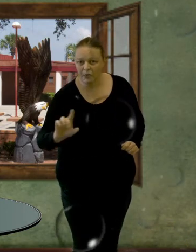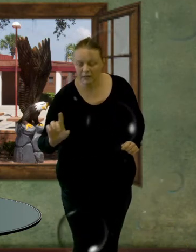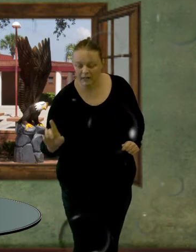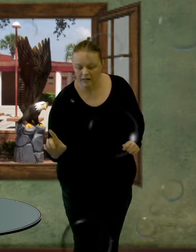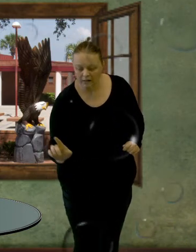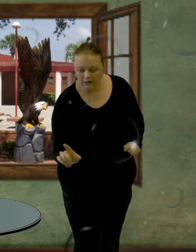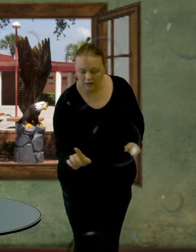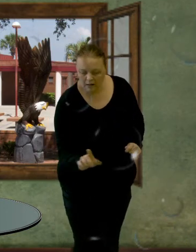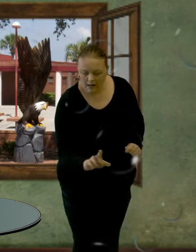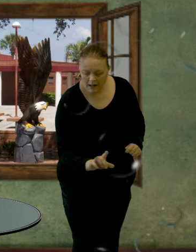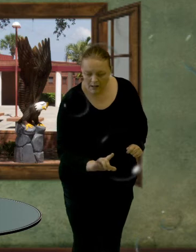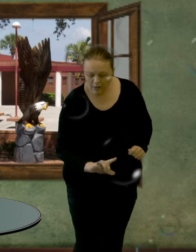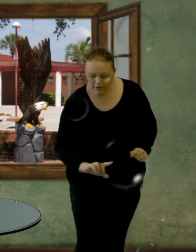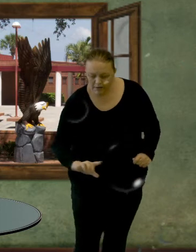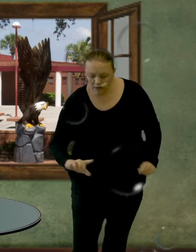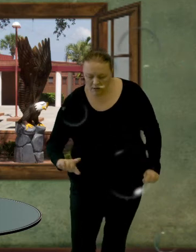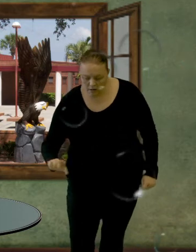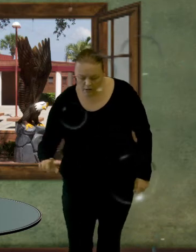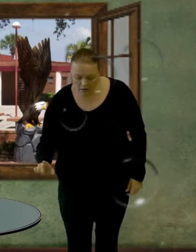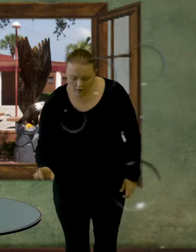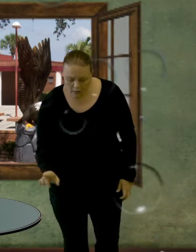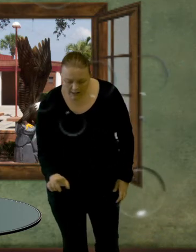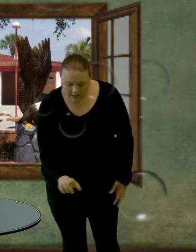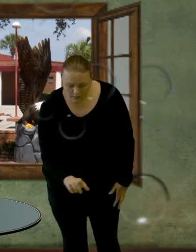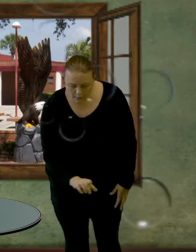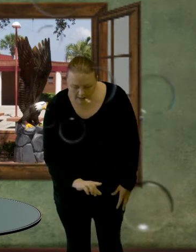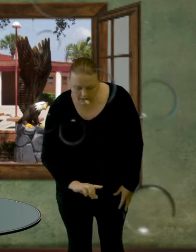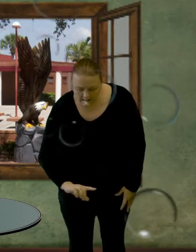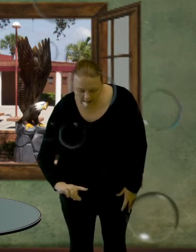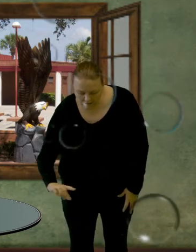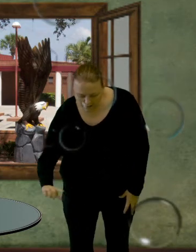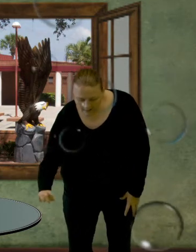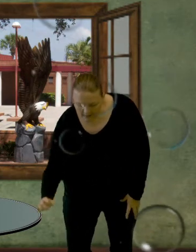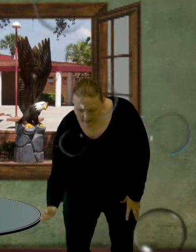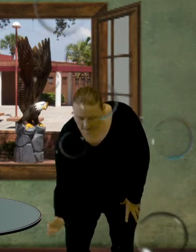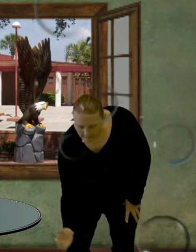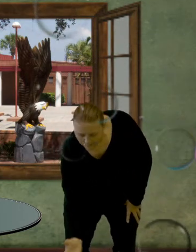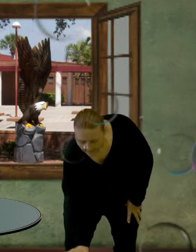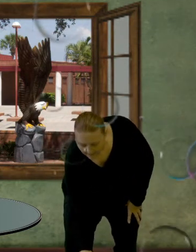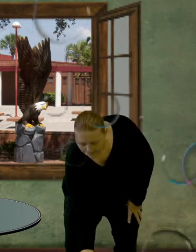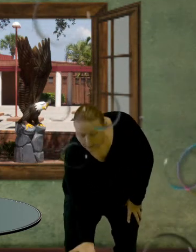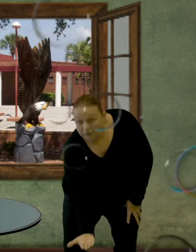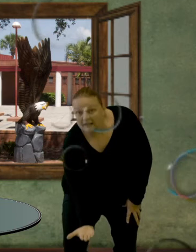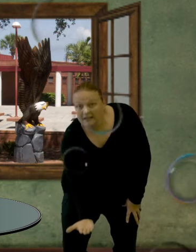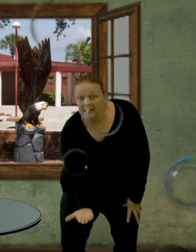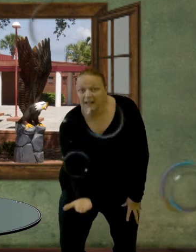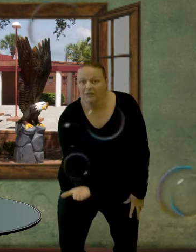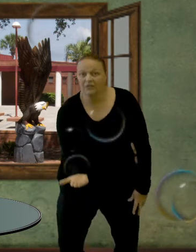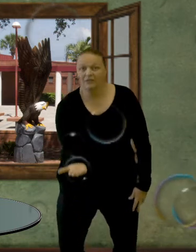smoothly. We're going to follow it all the way down to about our knees, and then we're gently going to catch it.